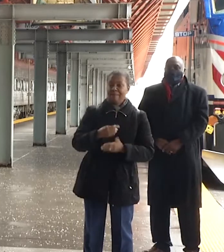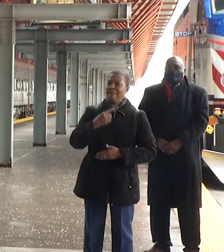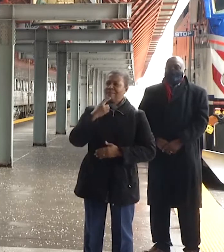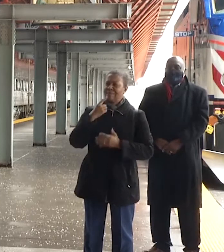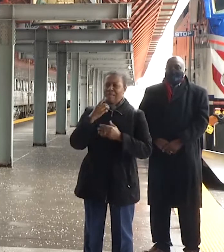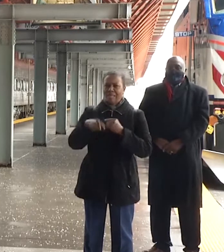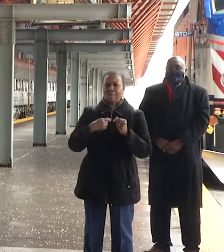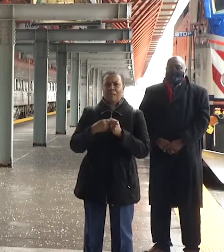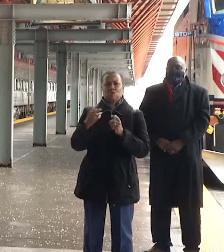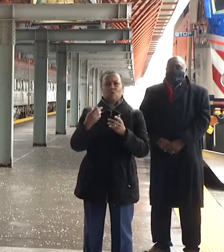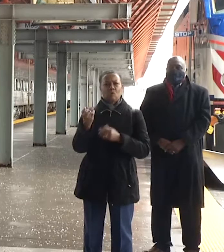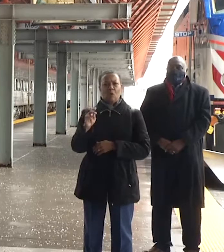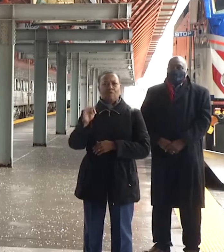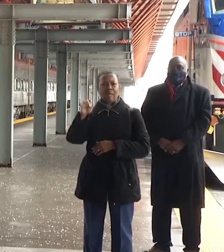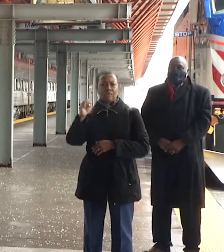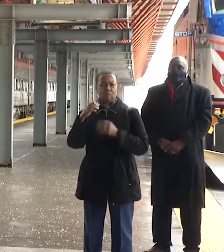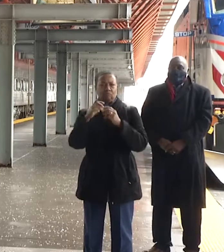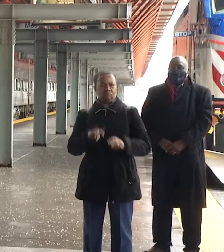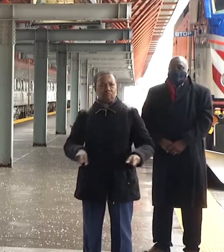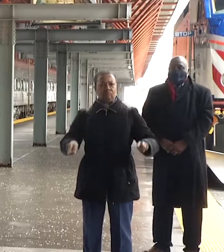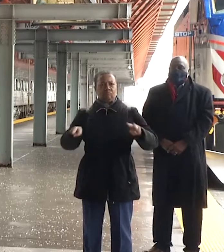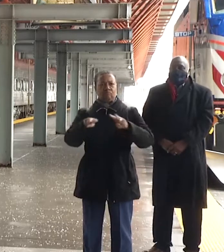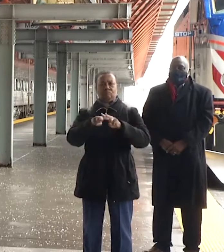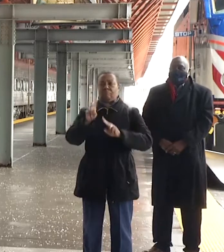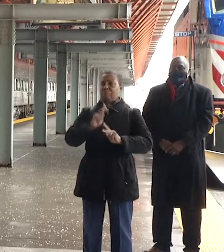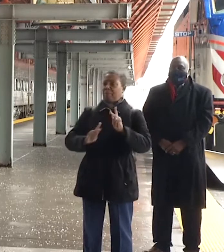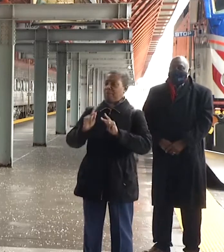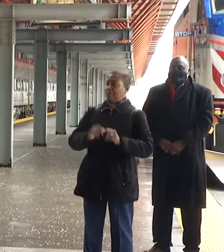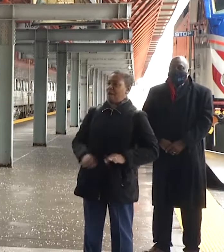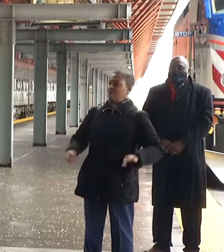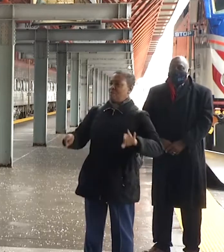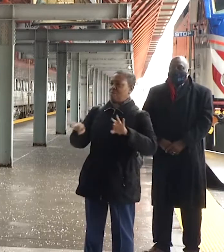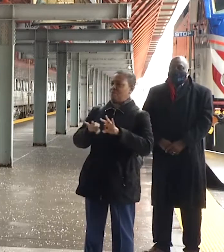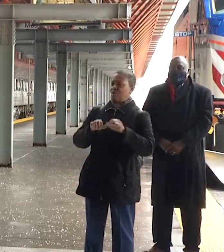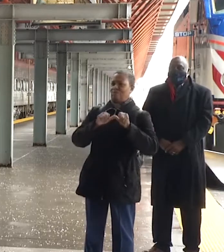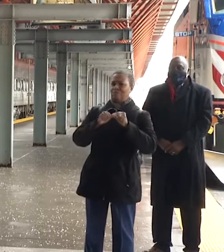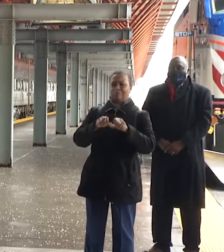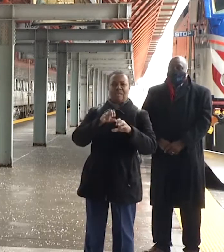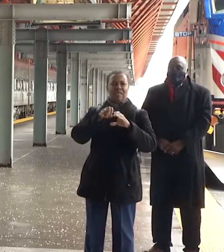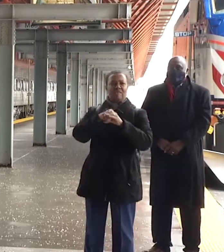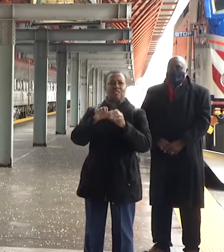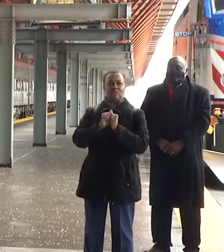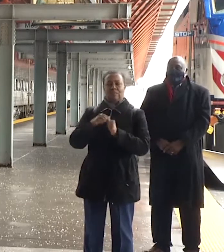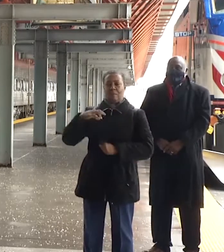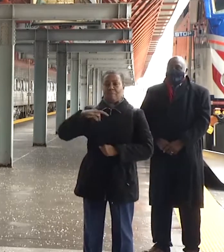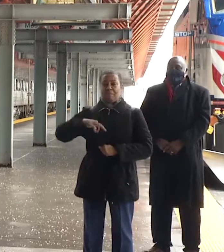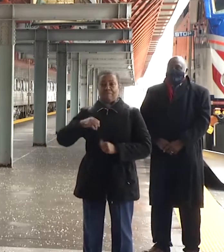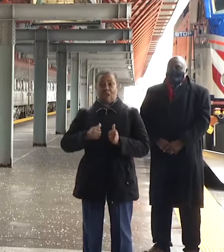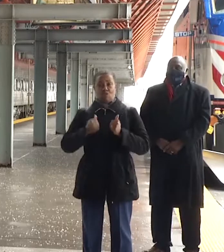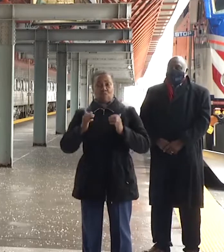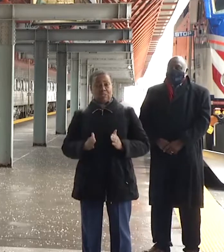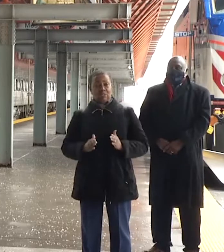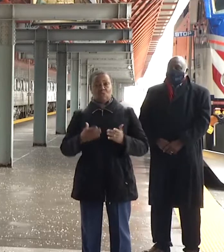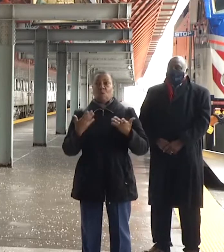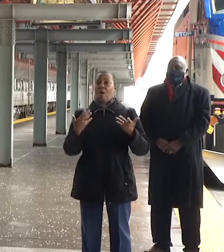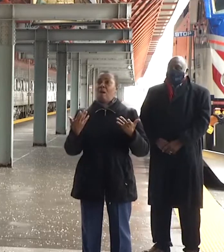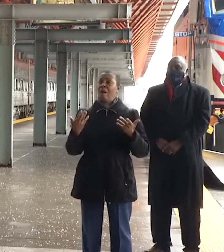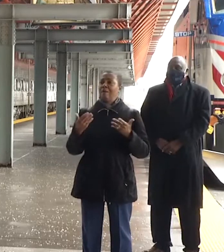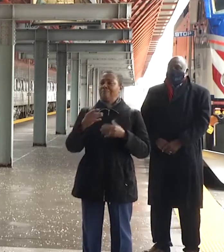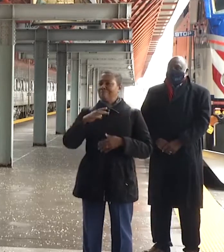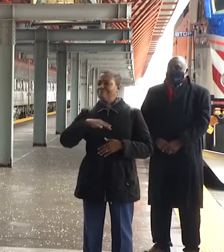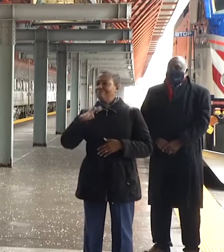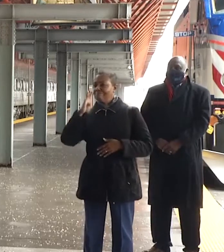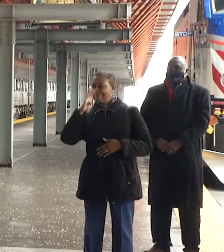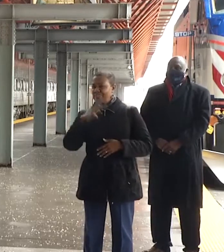lot about your values. I value people, and I will continue to make investments that benefit our residents who are often